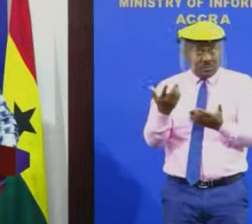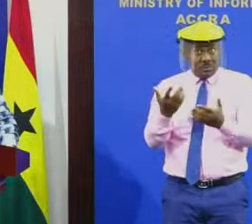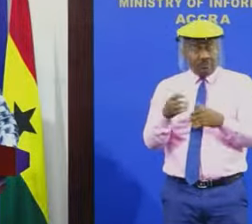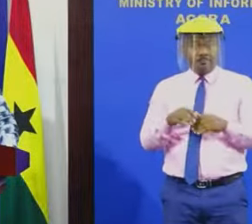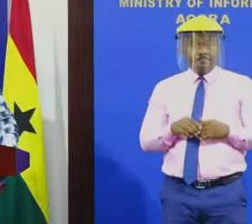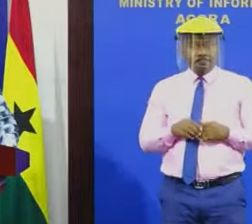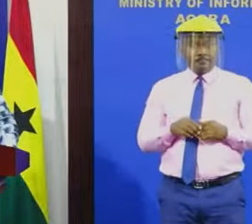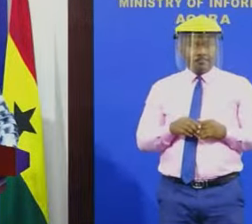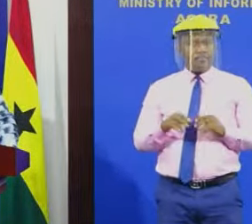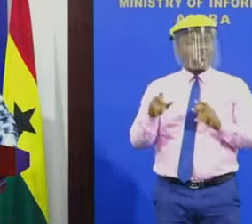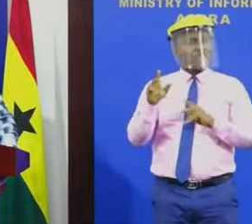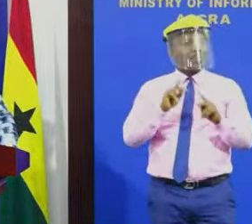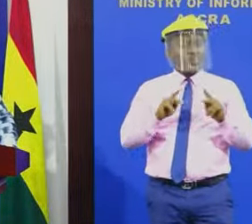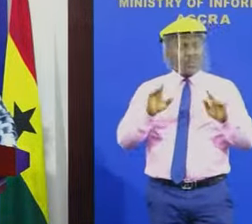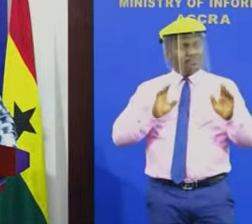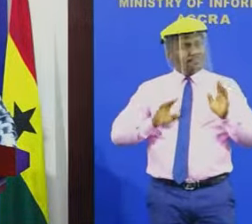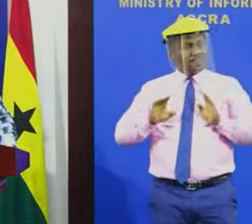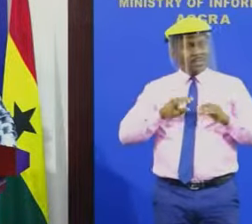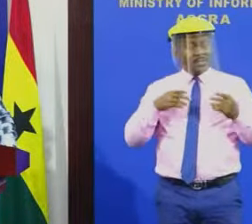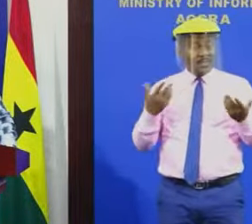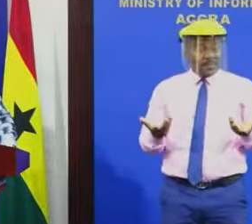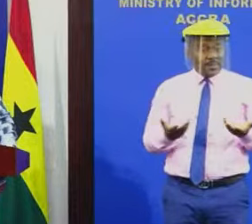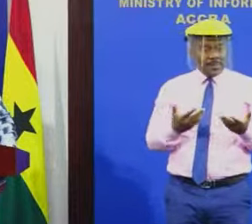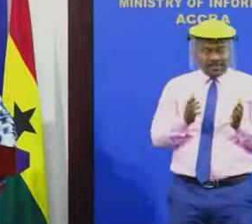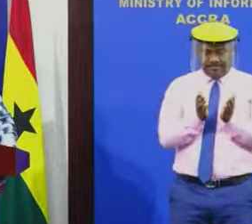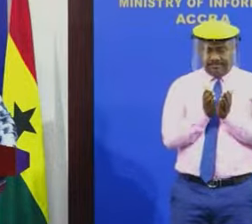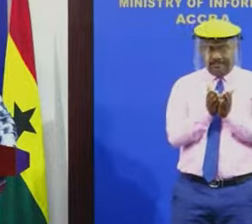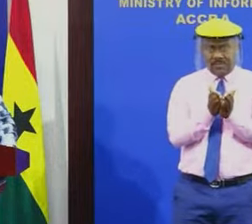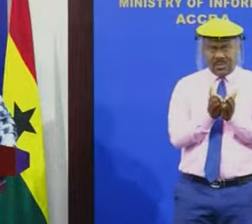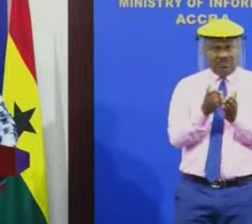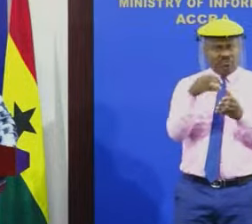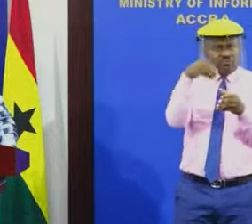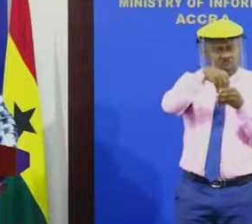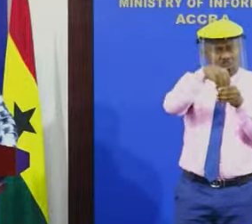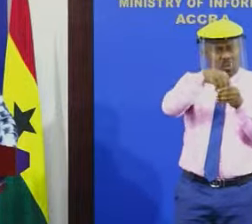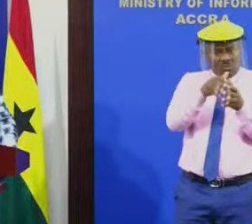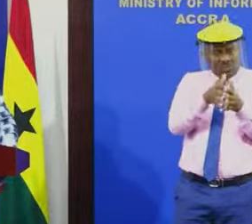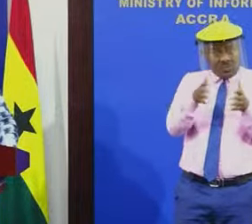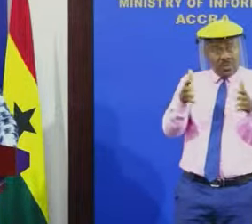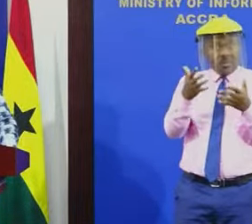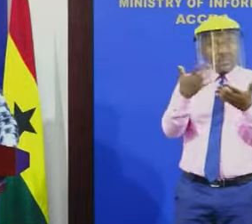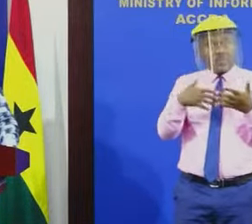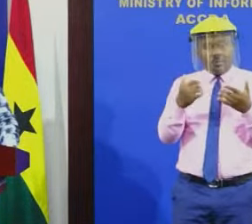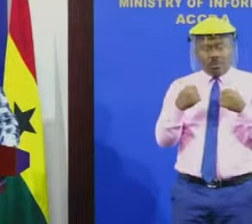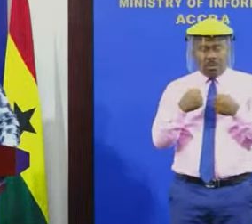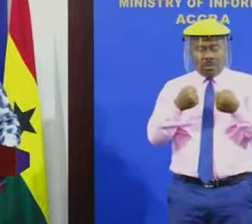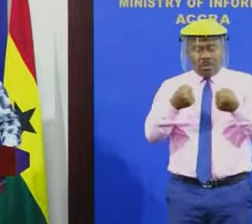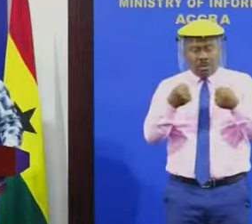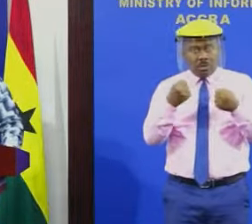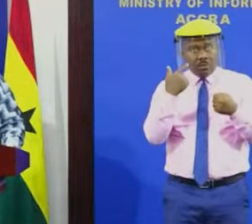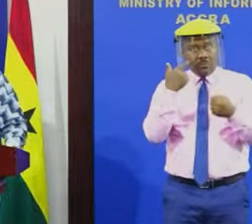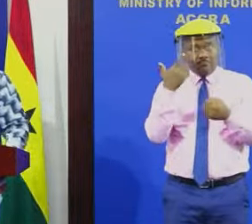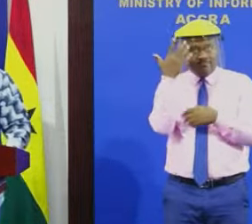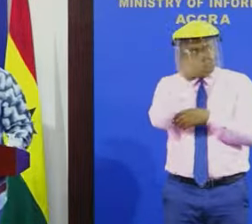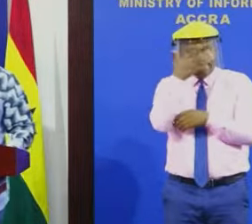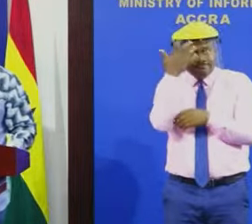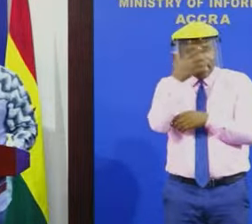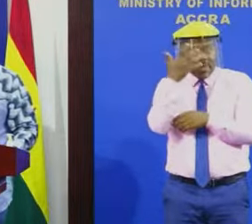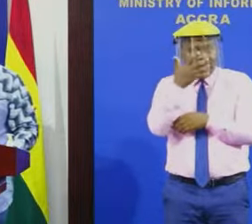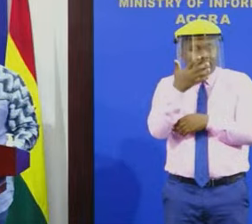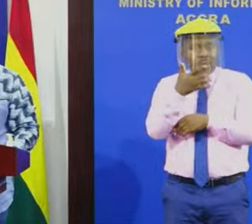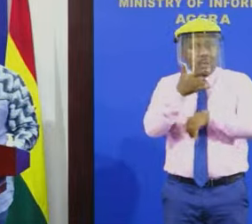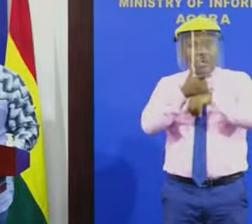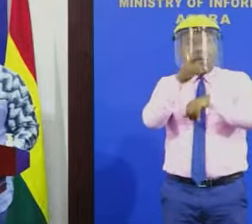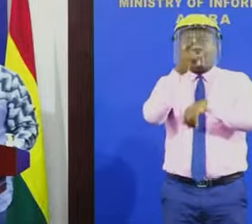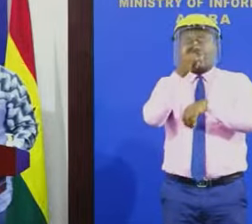i.e. incompetency, overloading and drunkenness of boat operators, the main causes of accidents on the